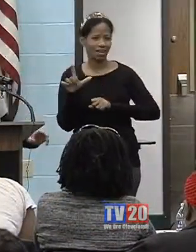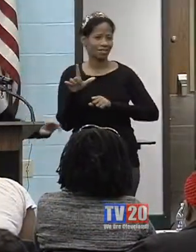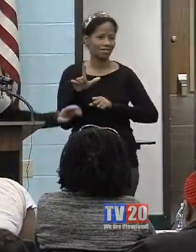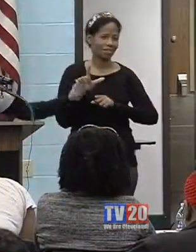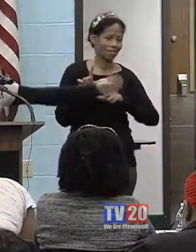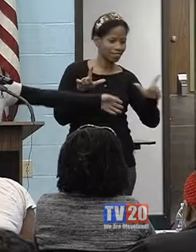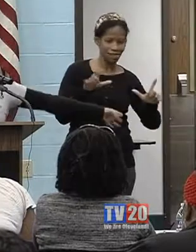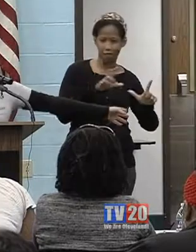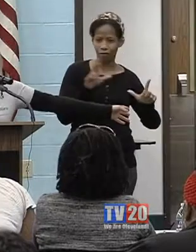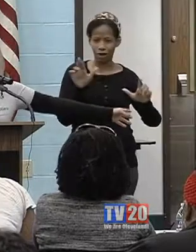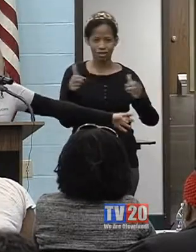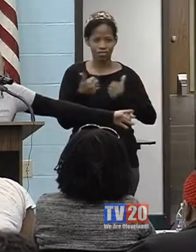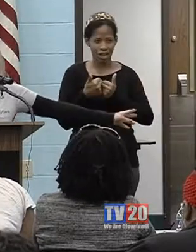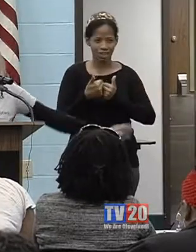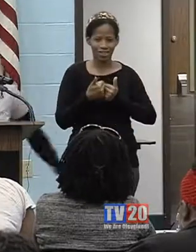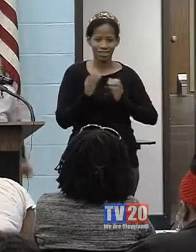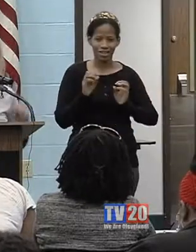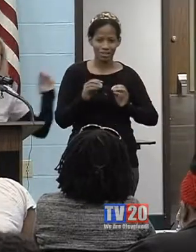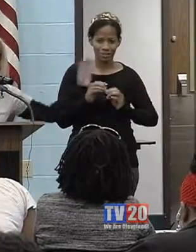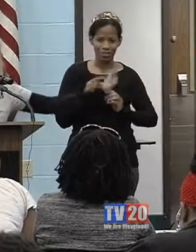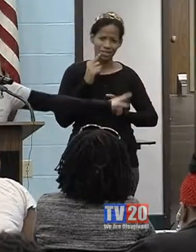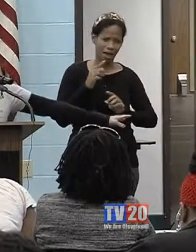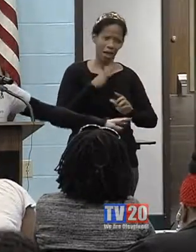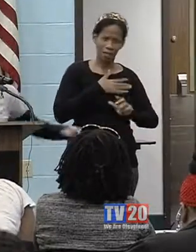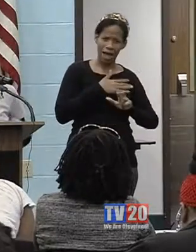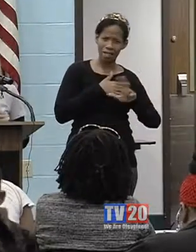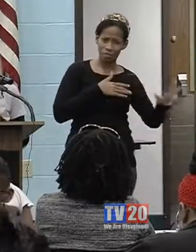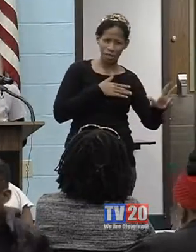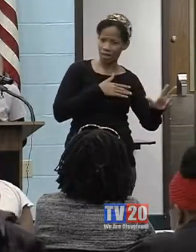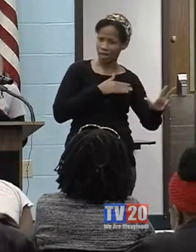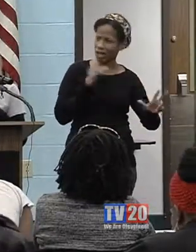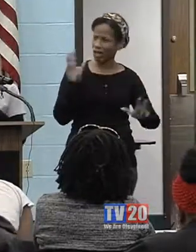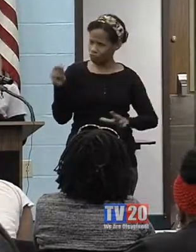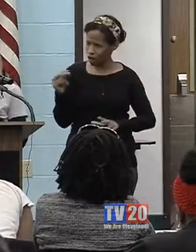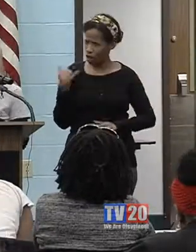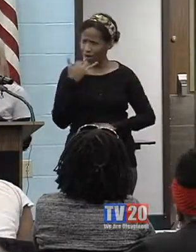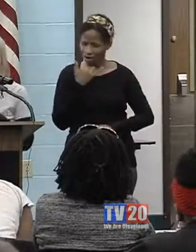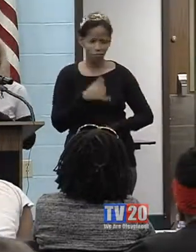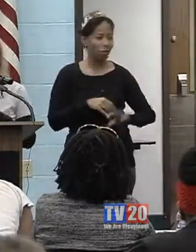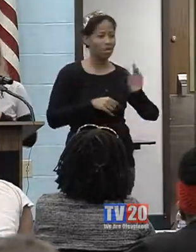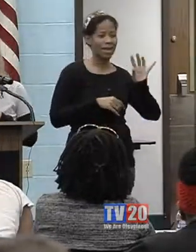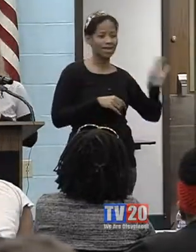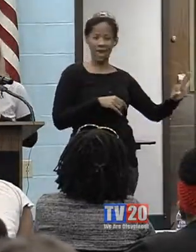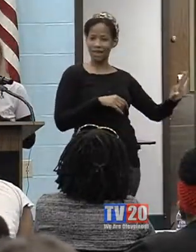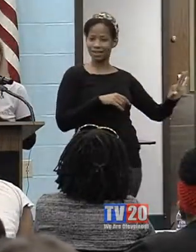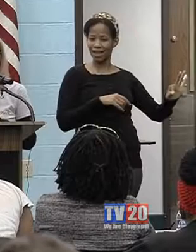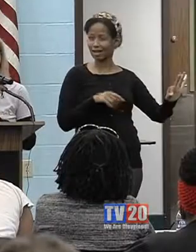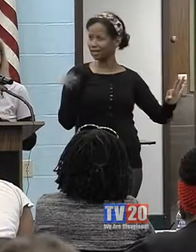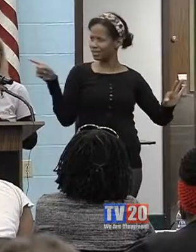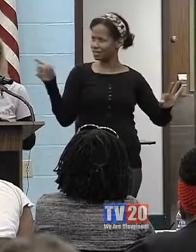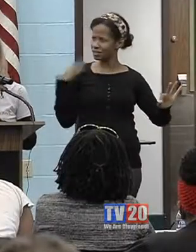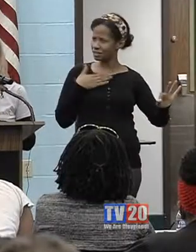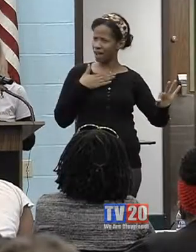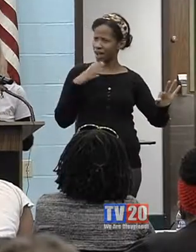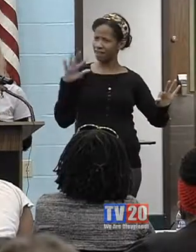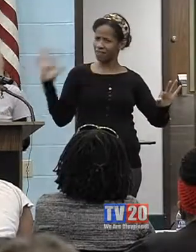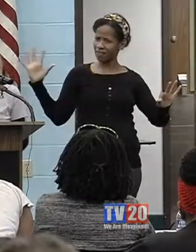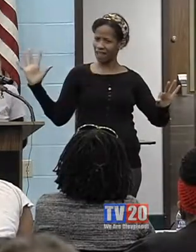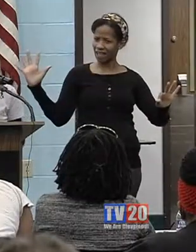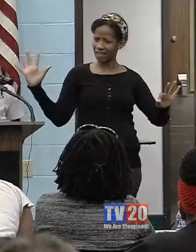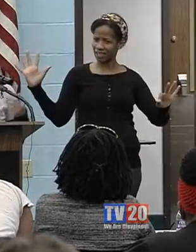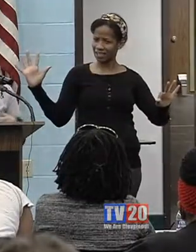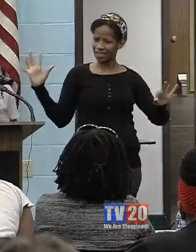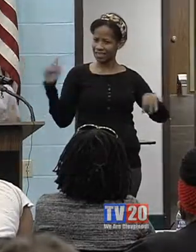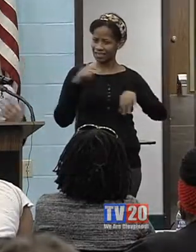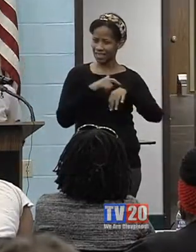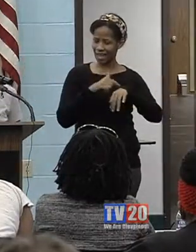challenged, so they're at my 9 o'clock. And Tom's to my about 5 o'clock,